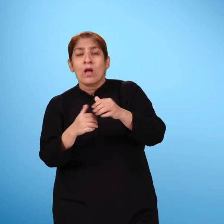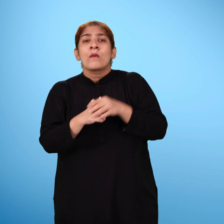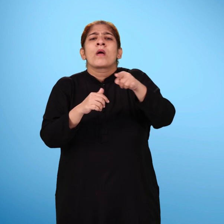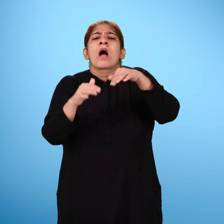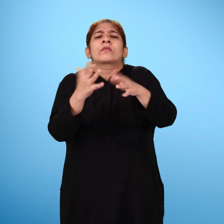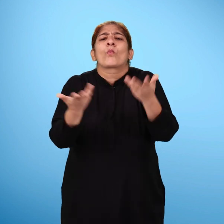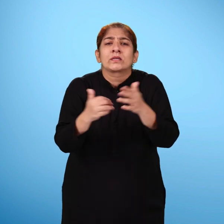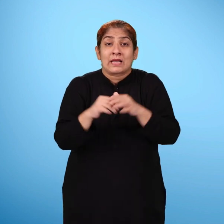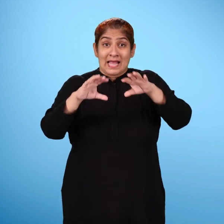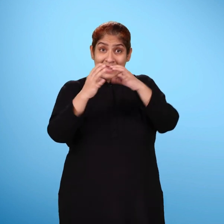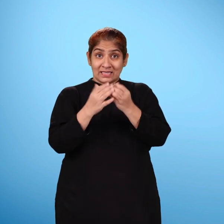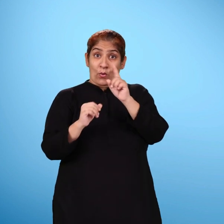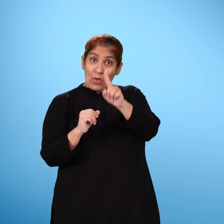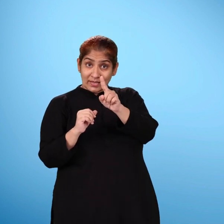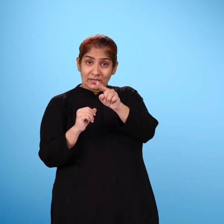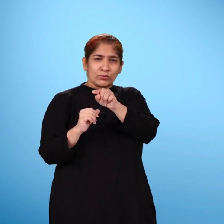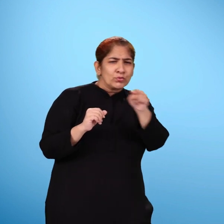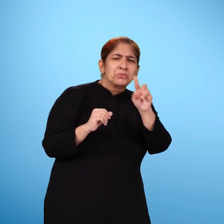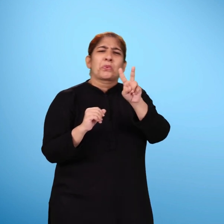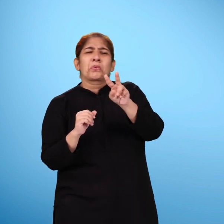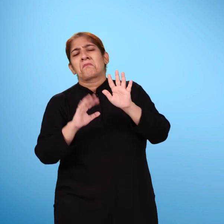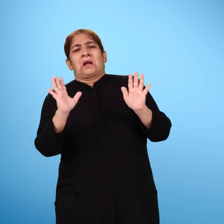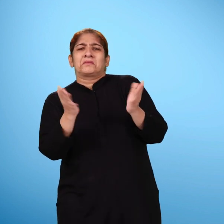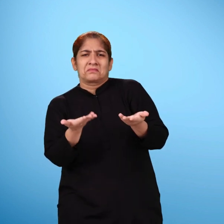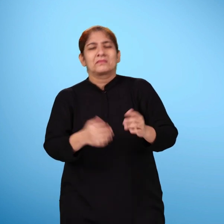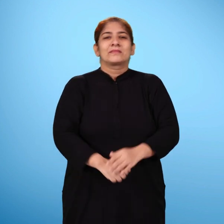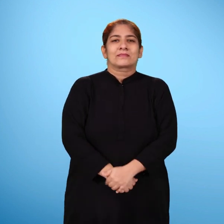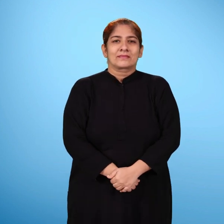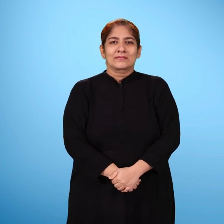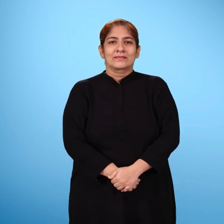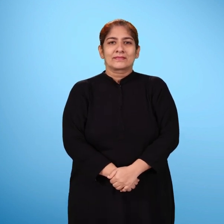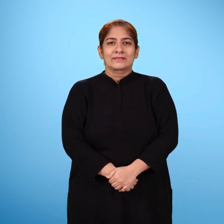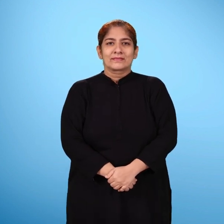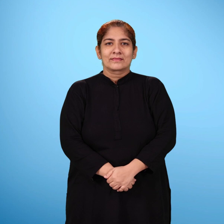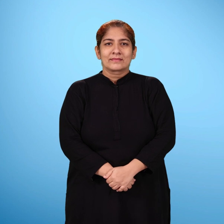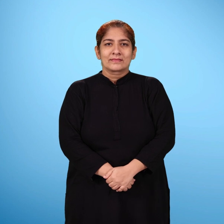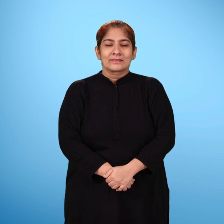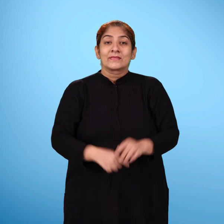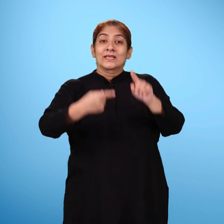only in classes 1 and 2. Option